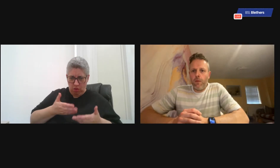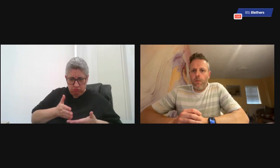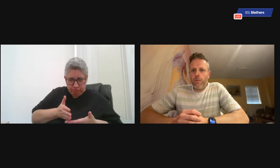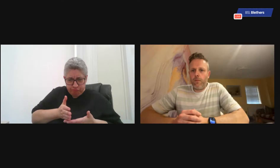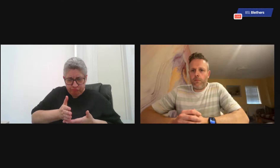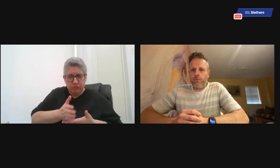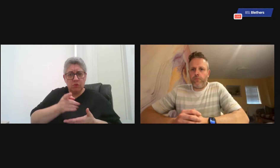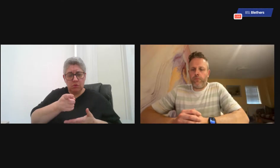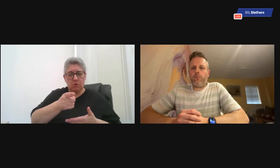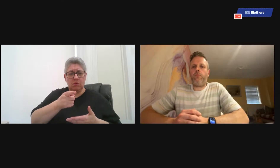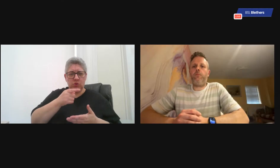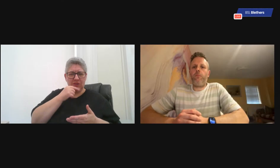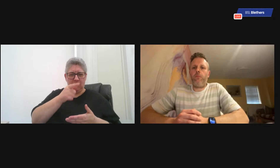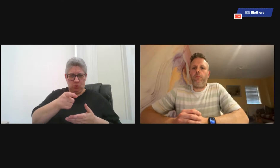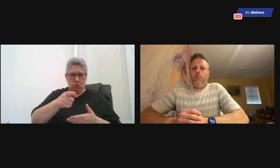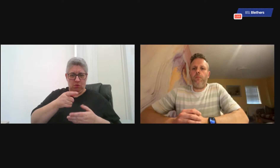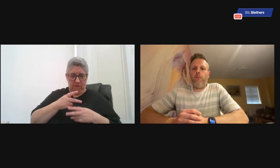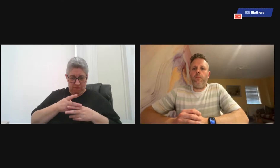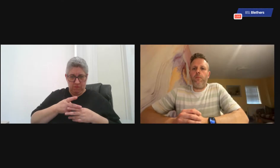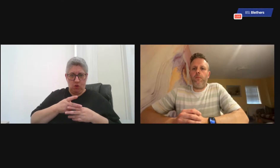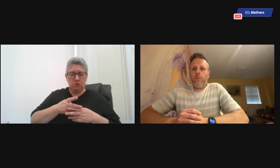some more.